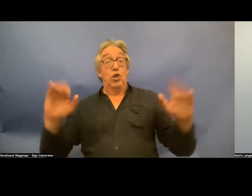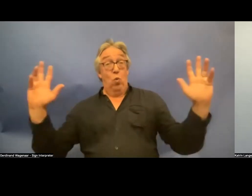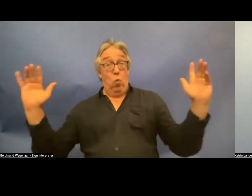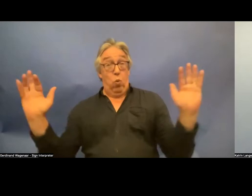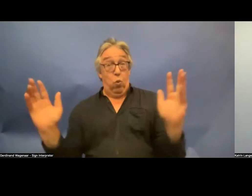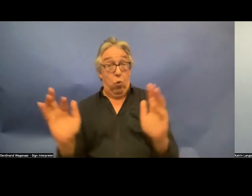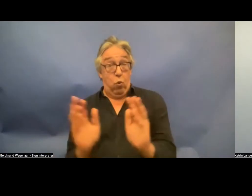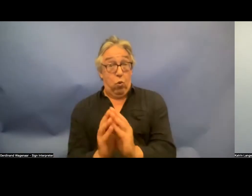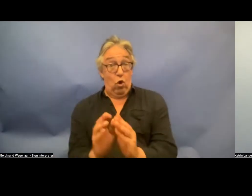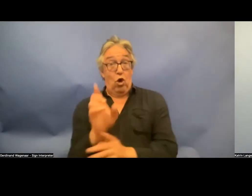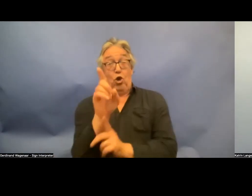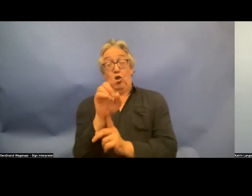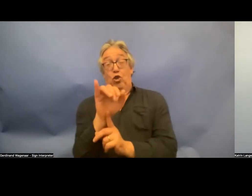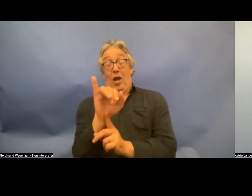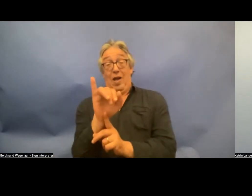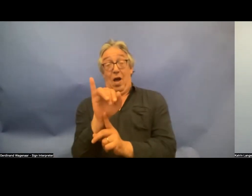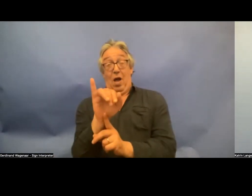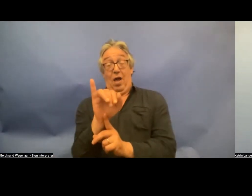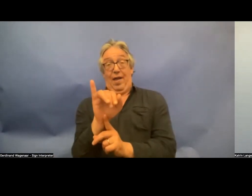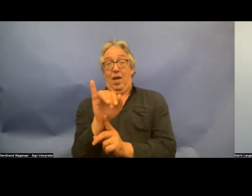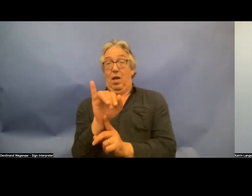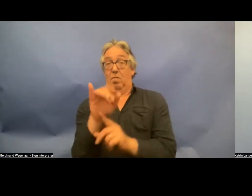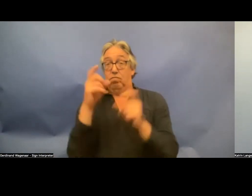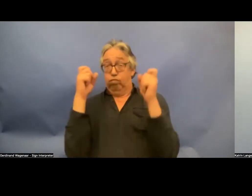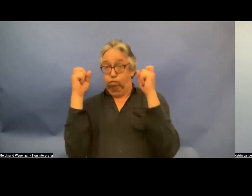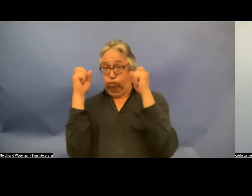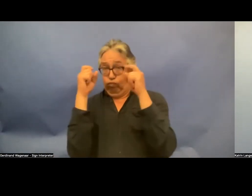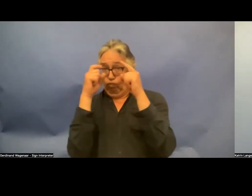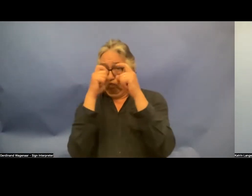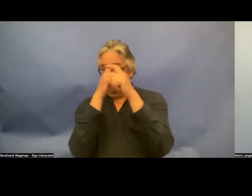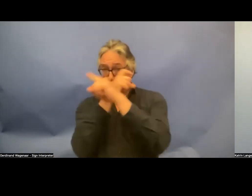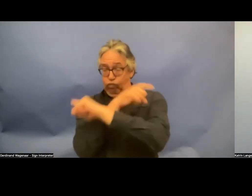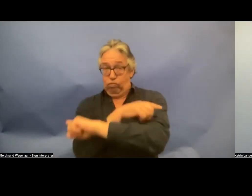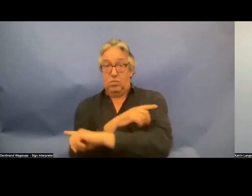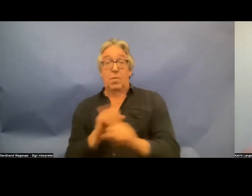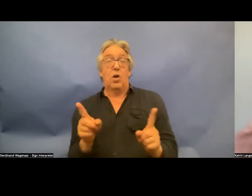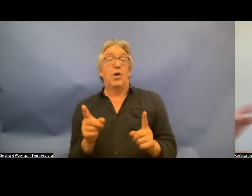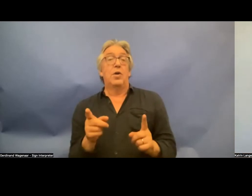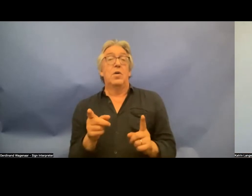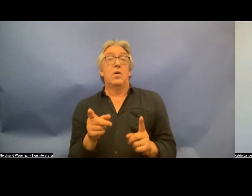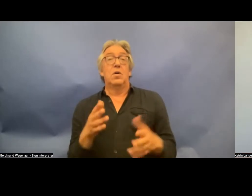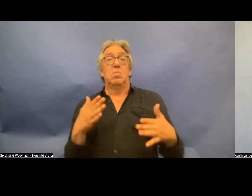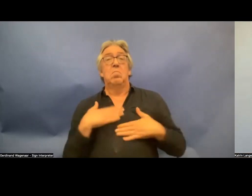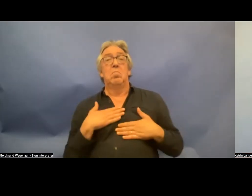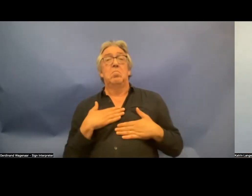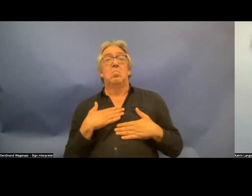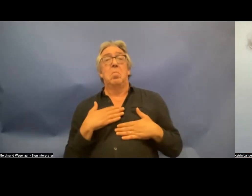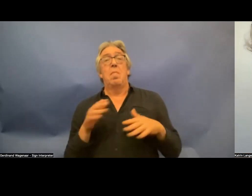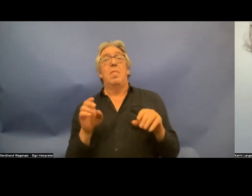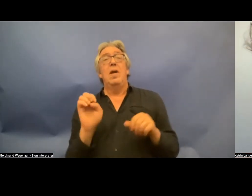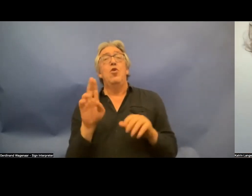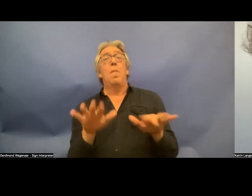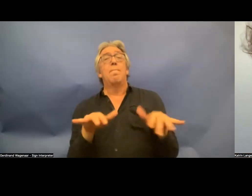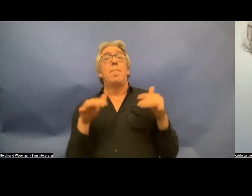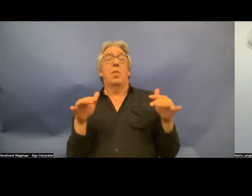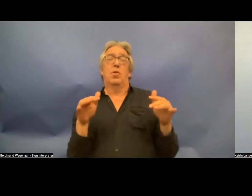side are here crystal clear. In Germany, we have different political structure. We are a